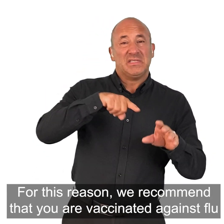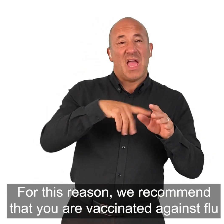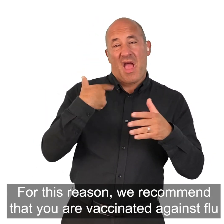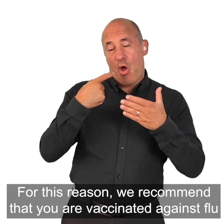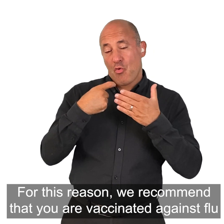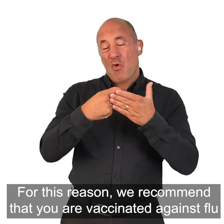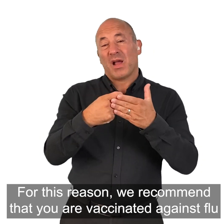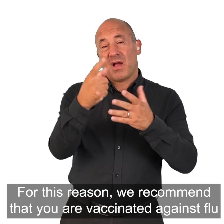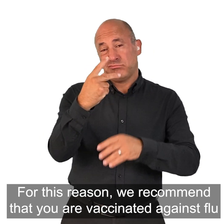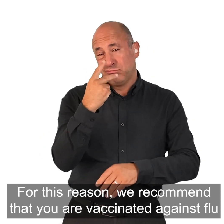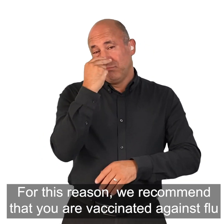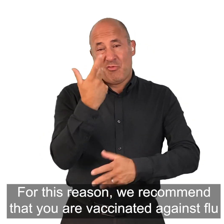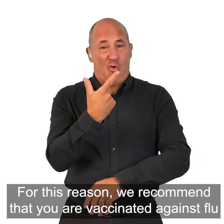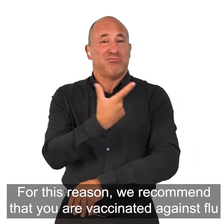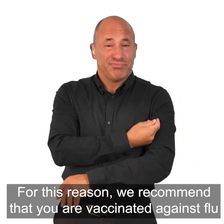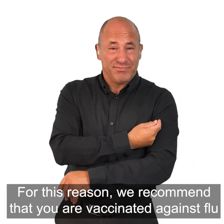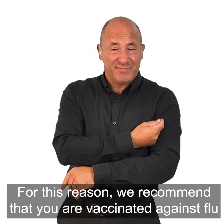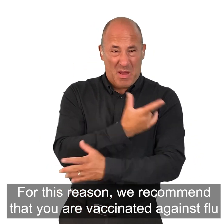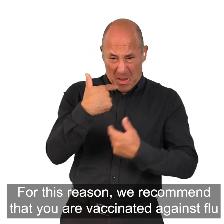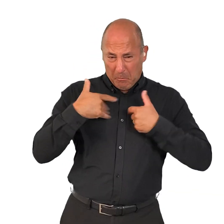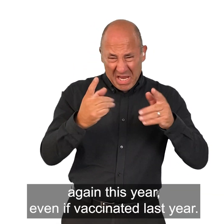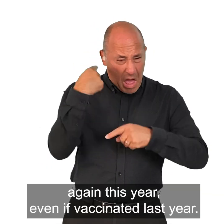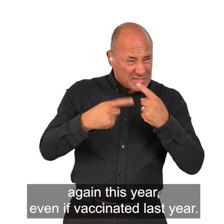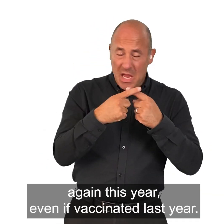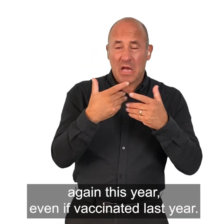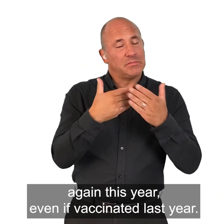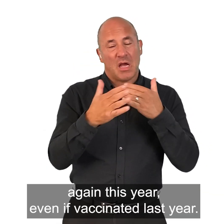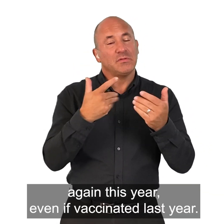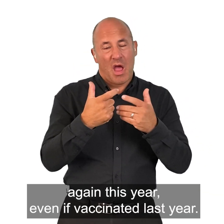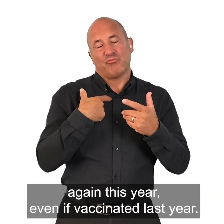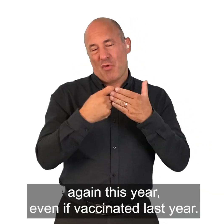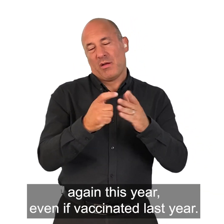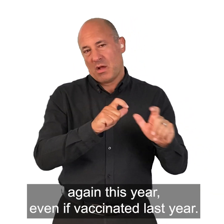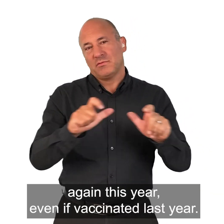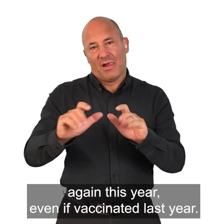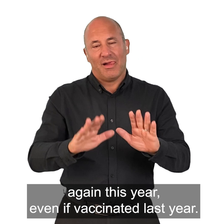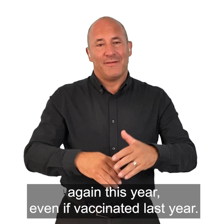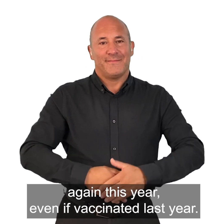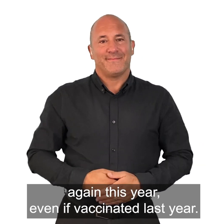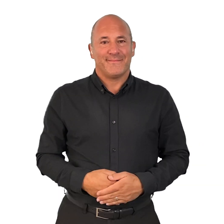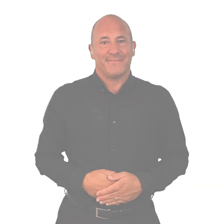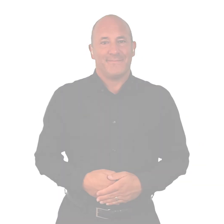recommend that you are vaccinated against flu again this year, even if vaccinated last year.